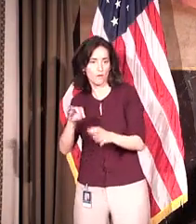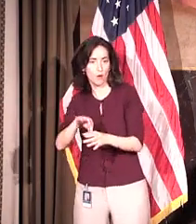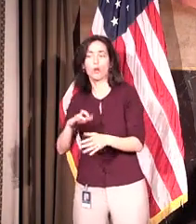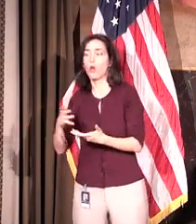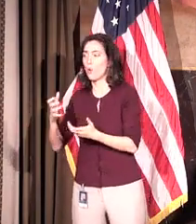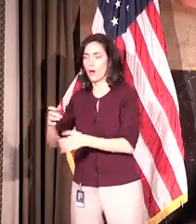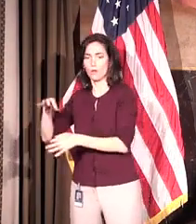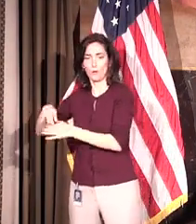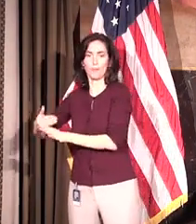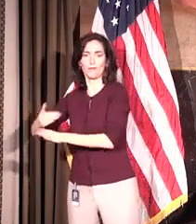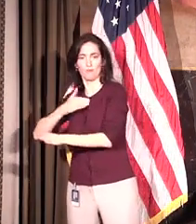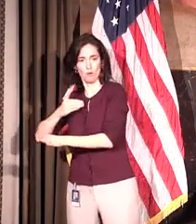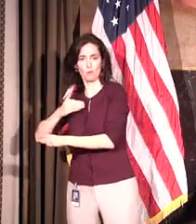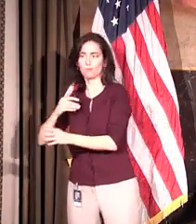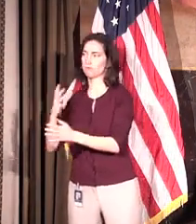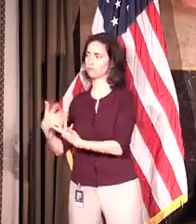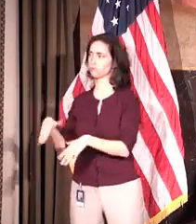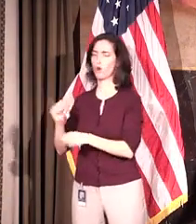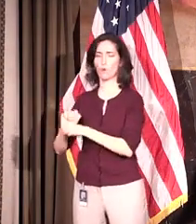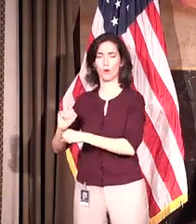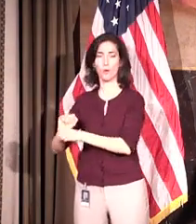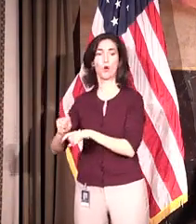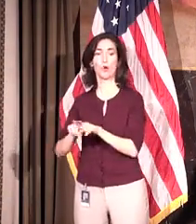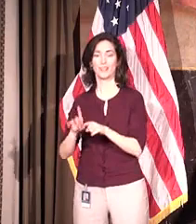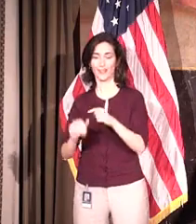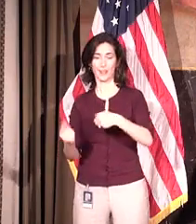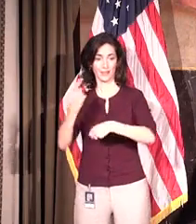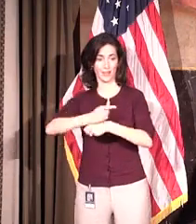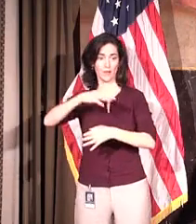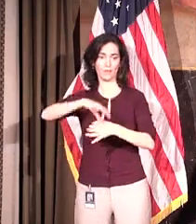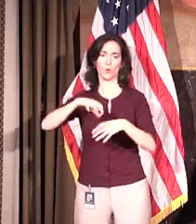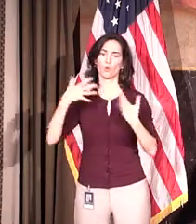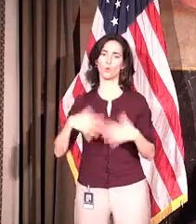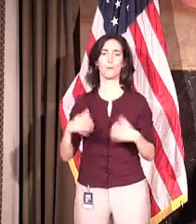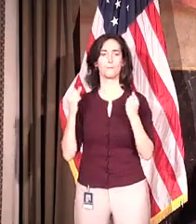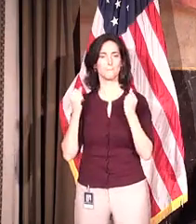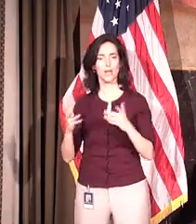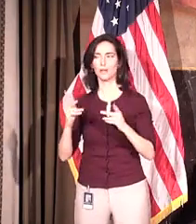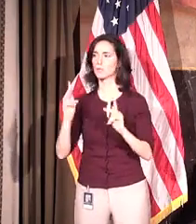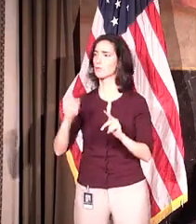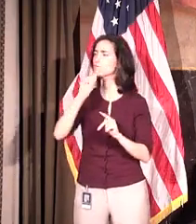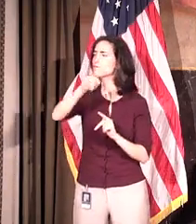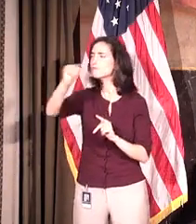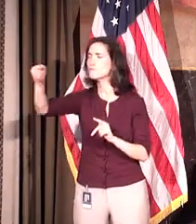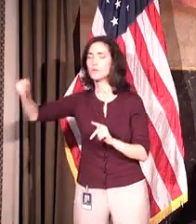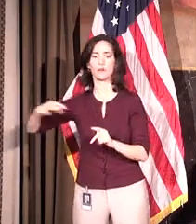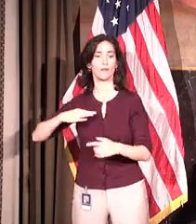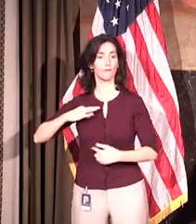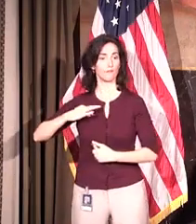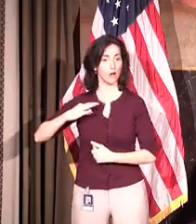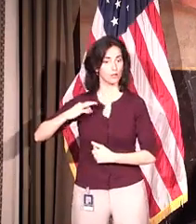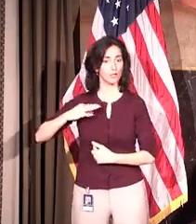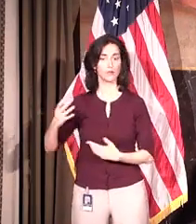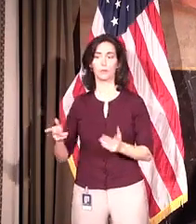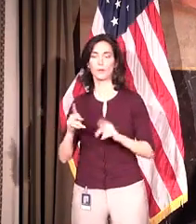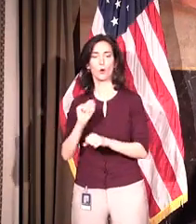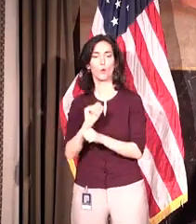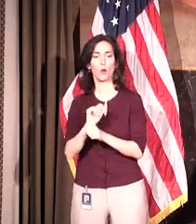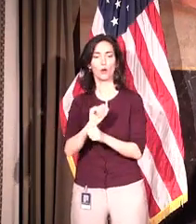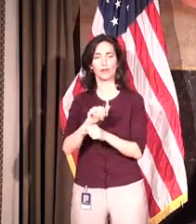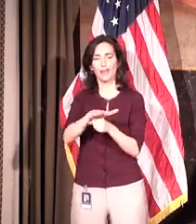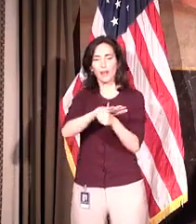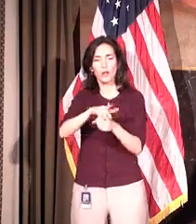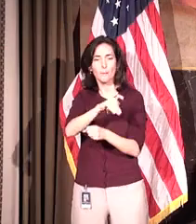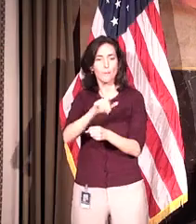then election day election activities. An awful lot of people, volunteers and poll workers and folks